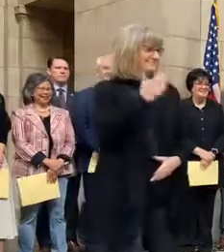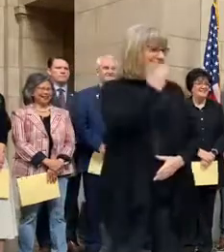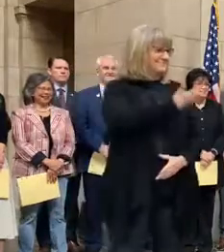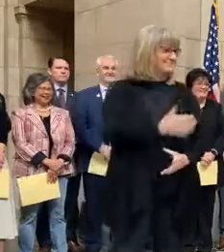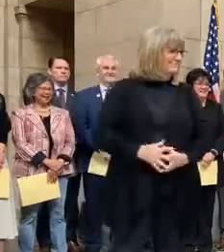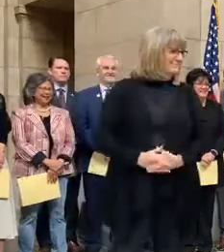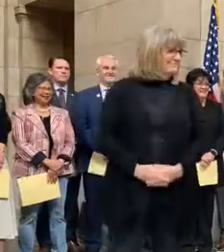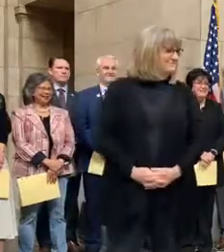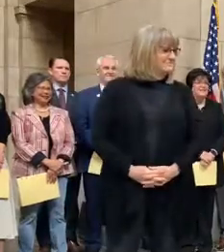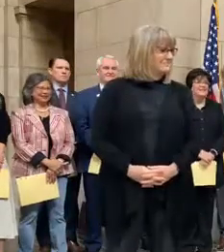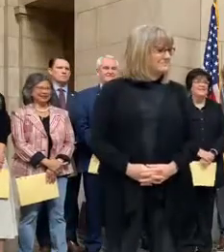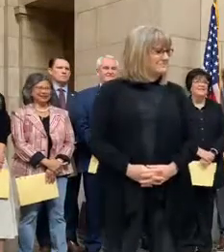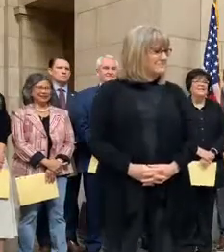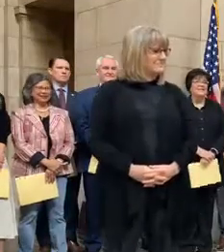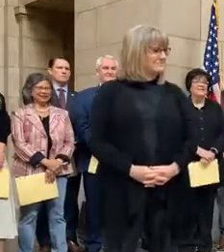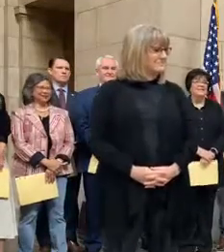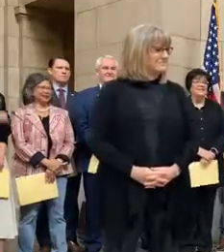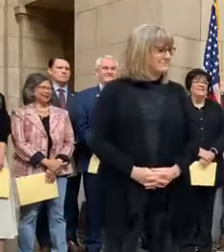Thank you.